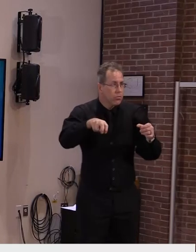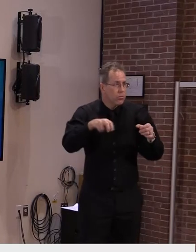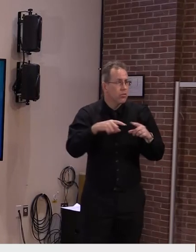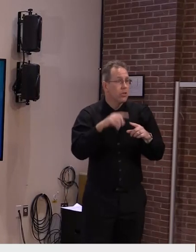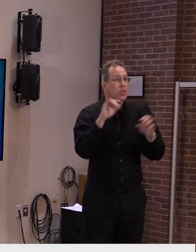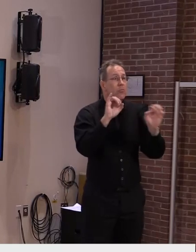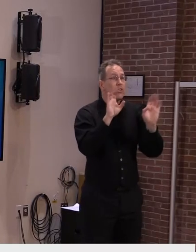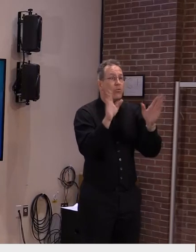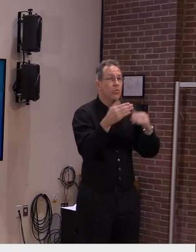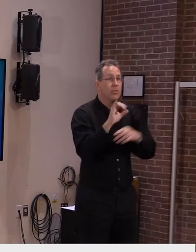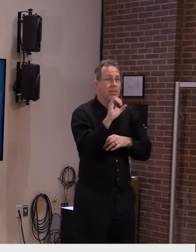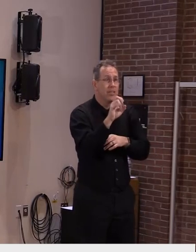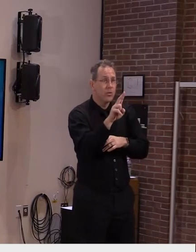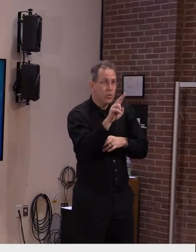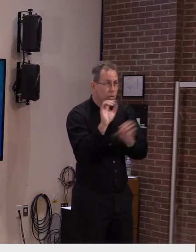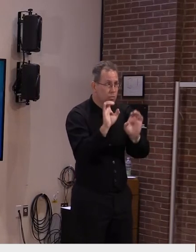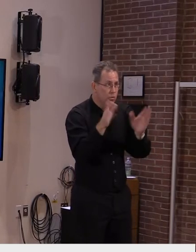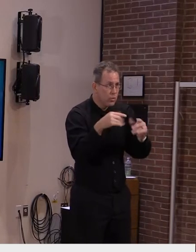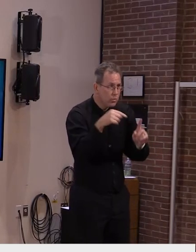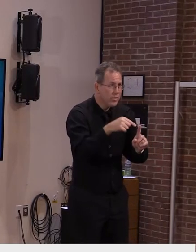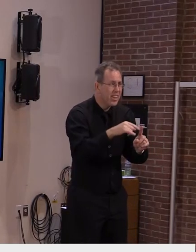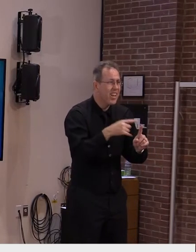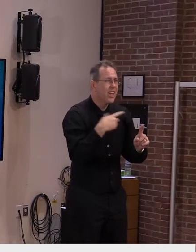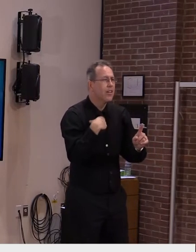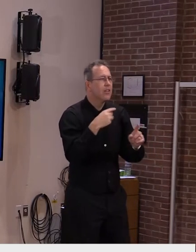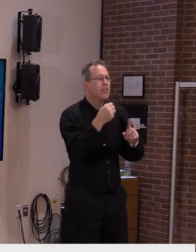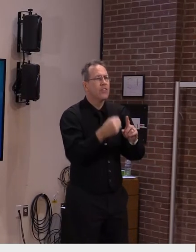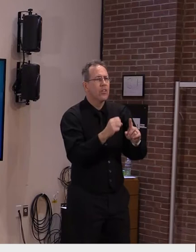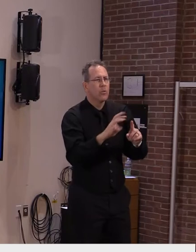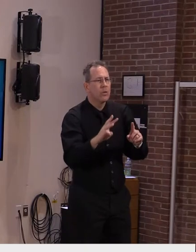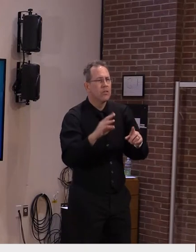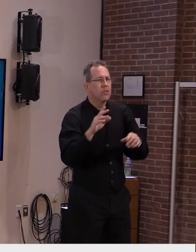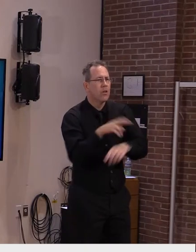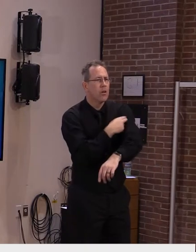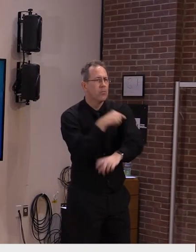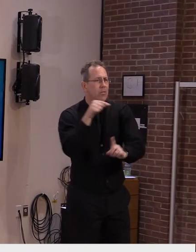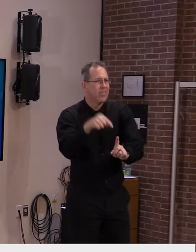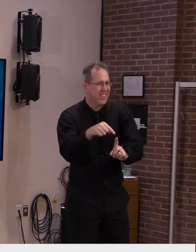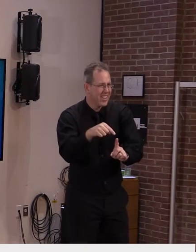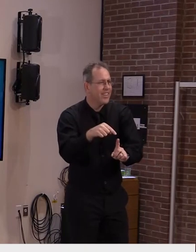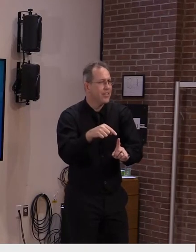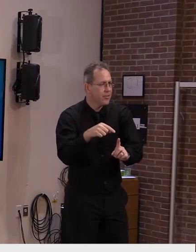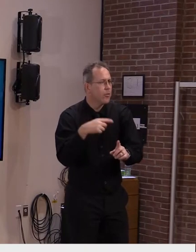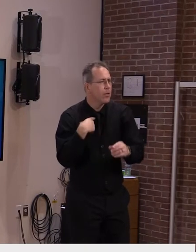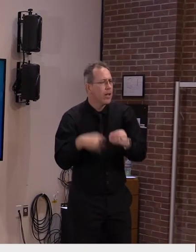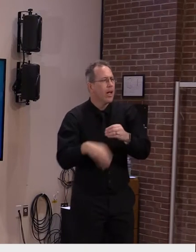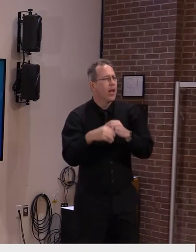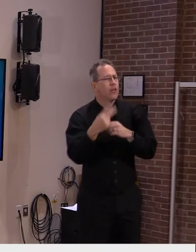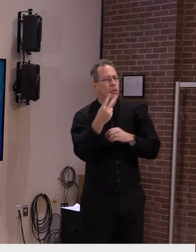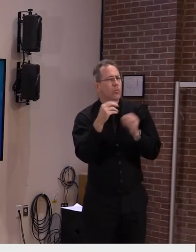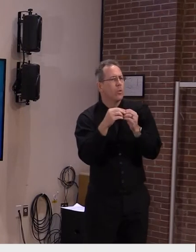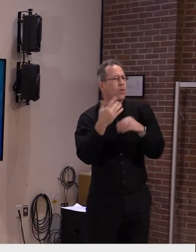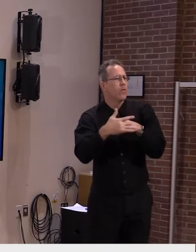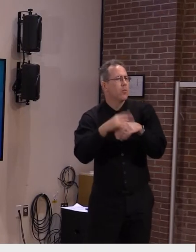with Southwestern to open up two additional, and as I reported, one is already